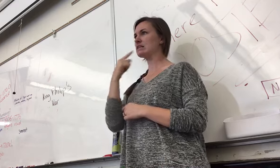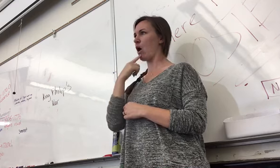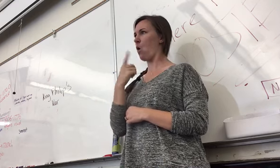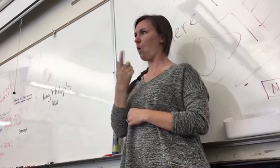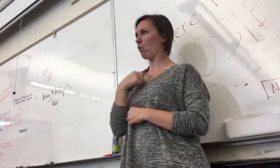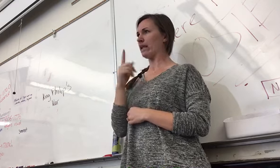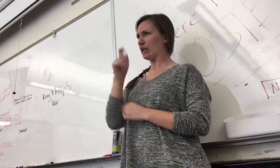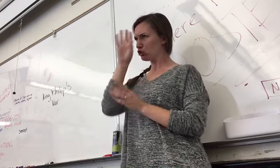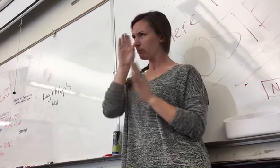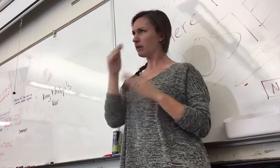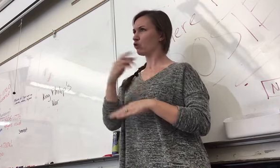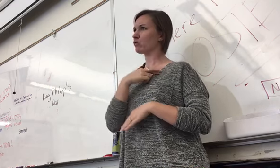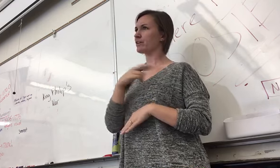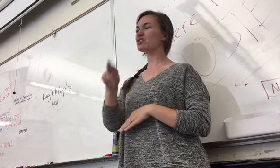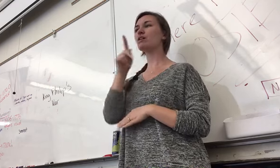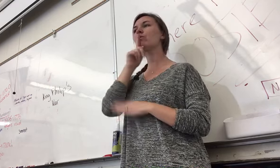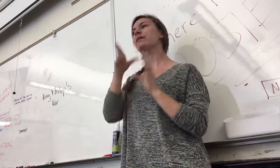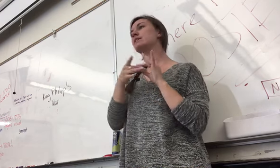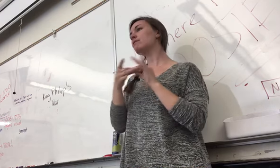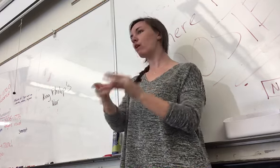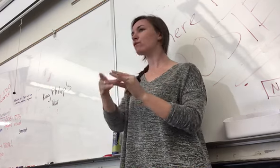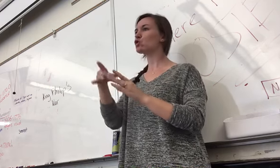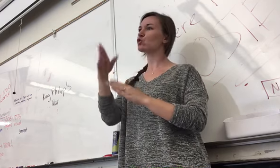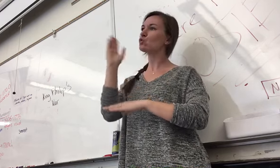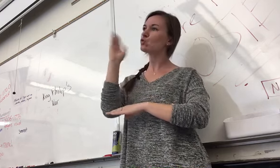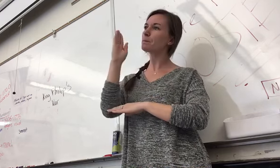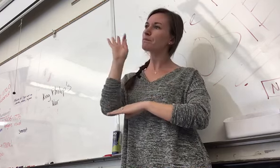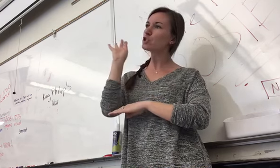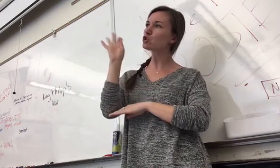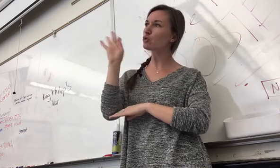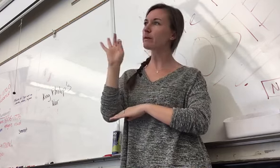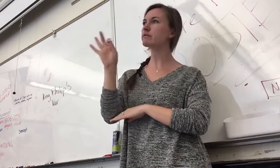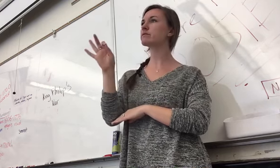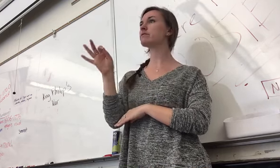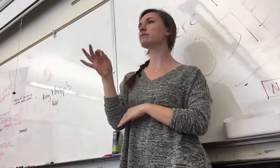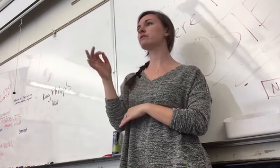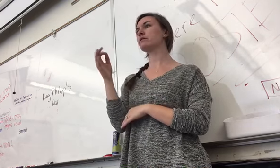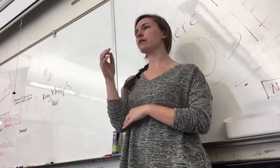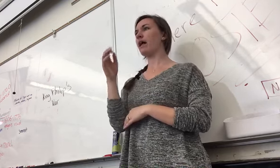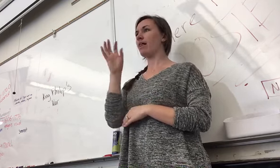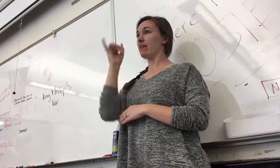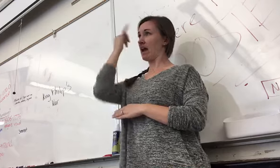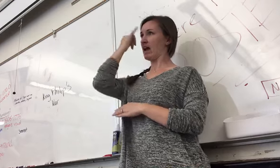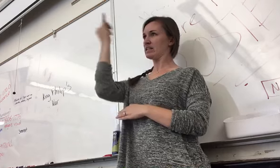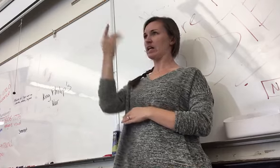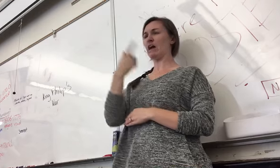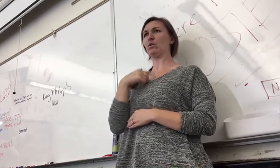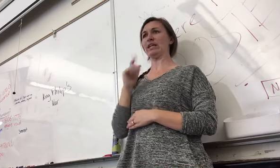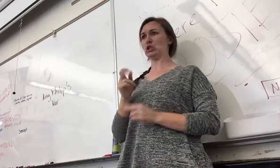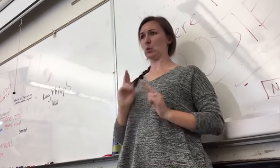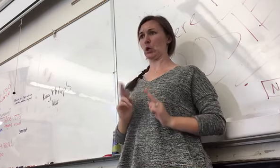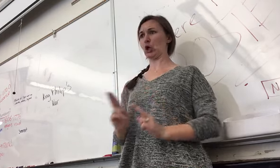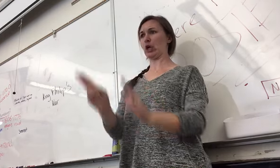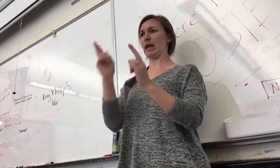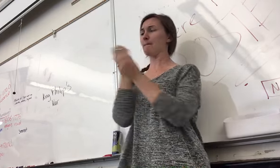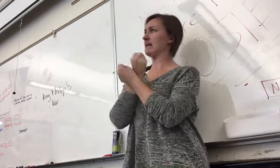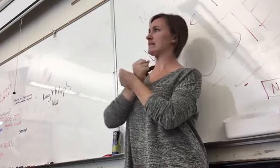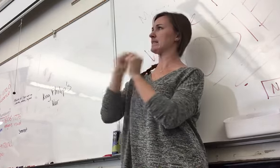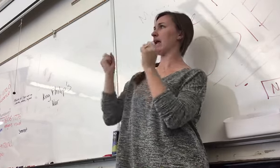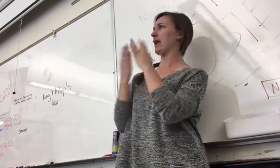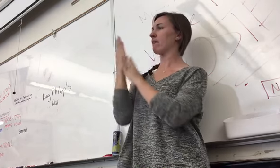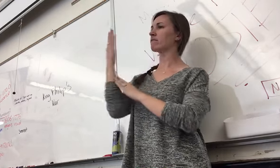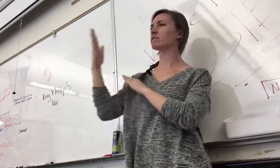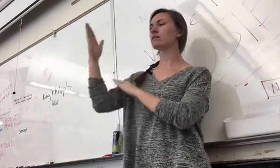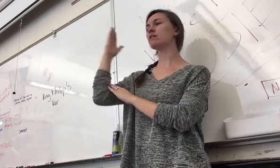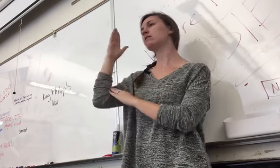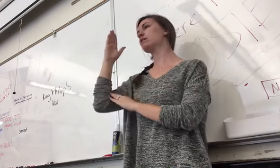the idea of sermons. It comes from the idea that we need to hurry and be saved. This is the idea of the